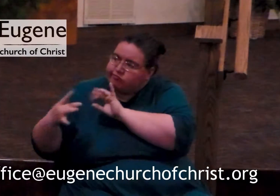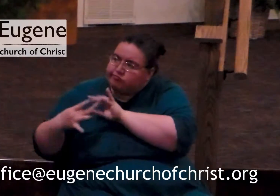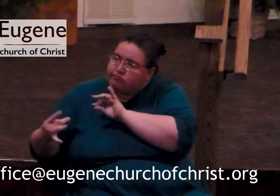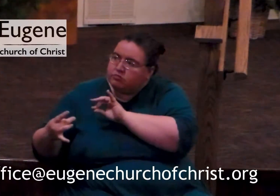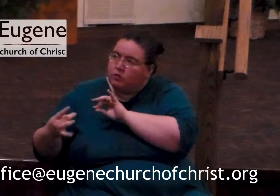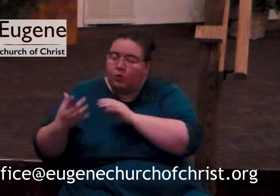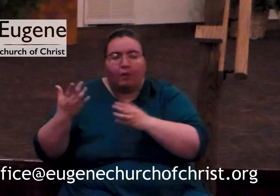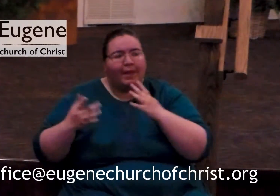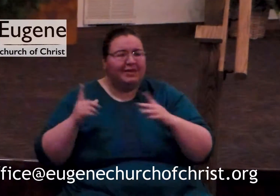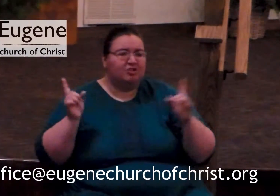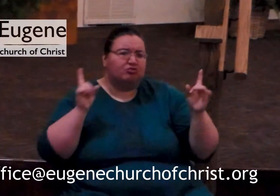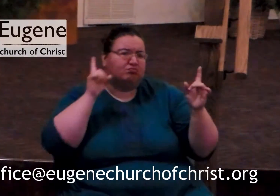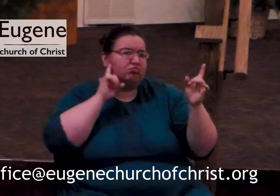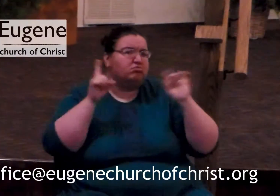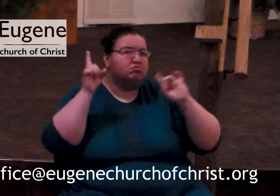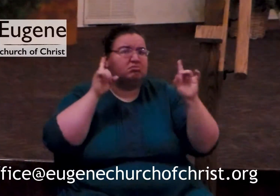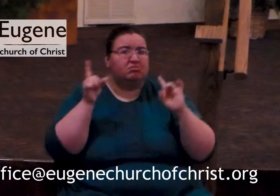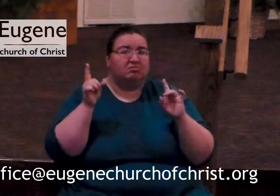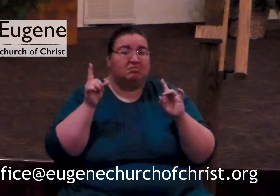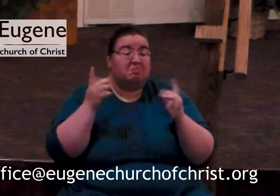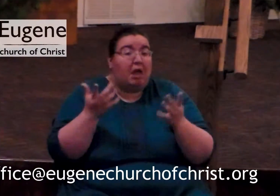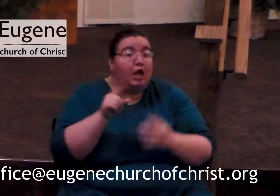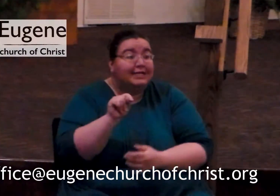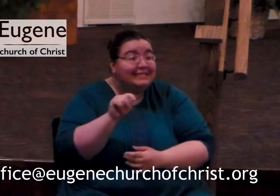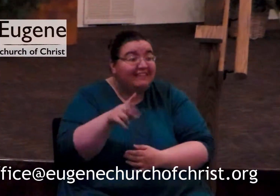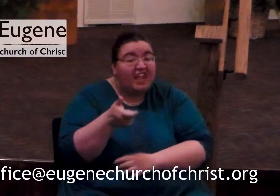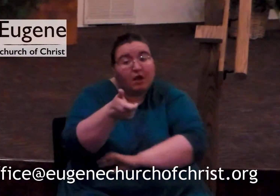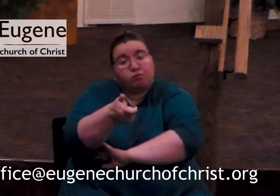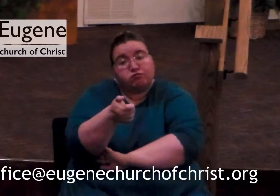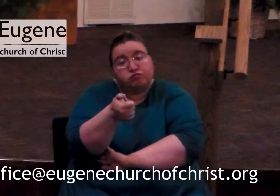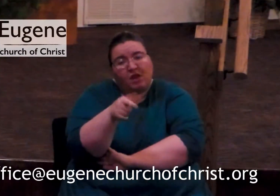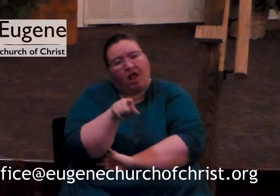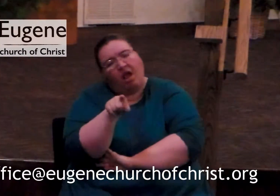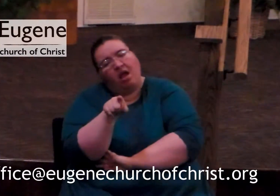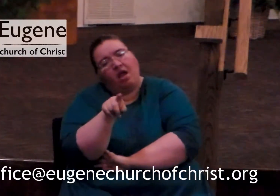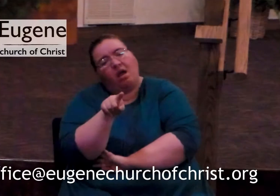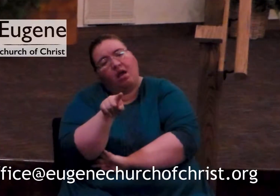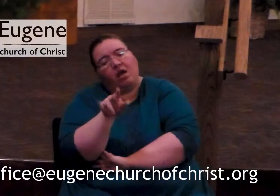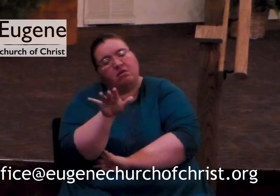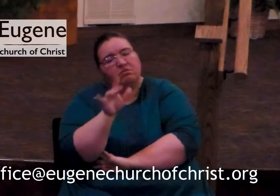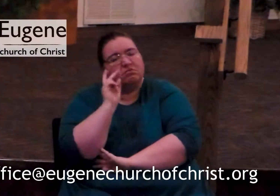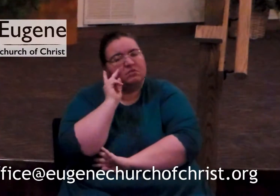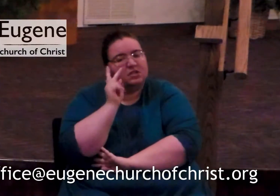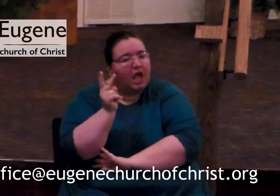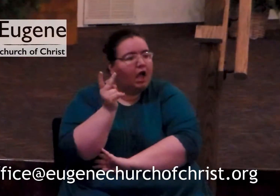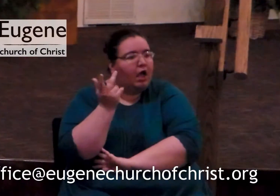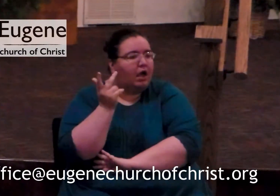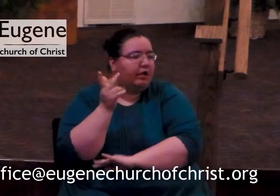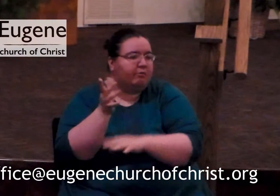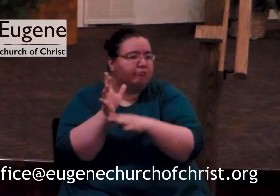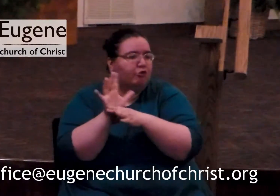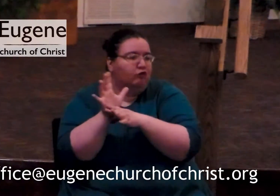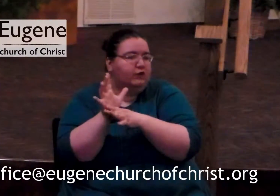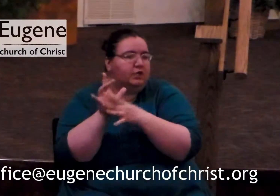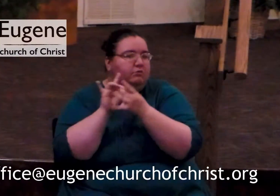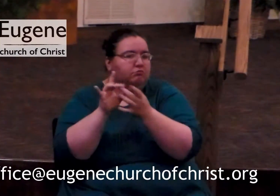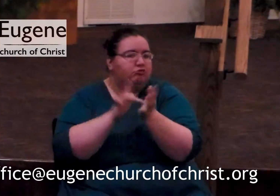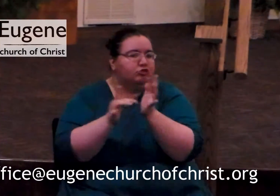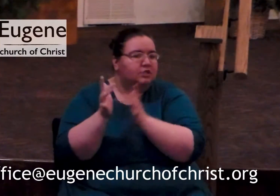passing along the way. Maybe they were flipping through the channels on their TV and somebody began to tell the story. There are a lot of people that have heard the story and it